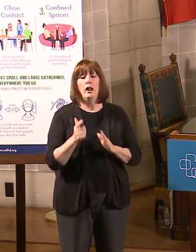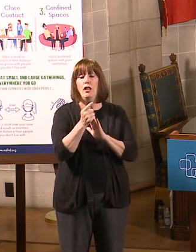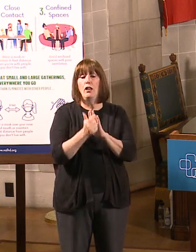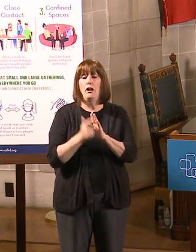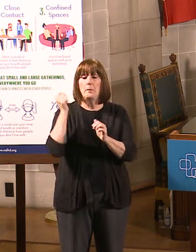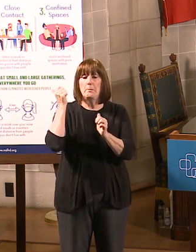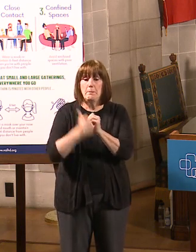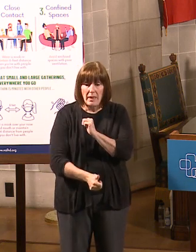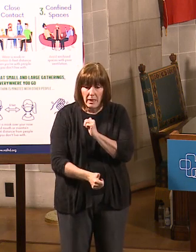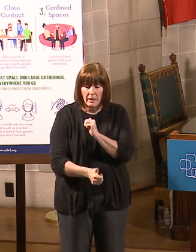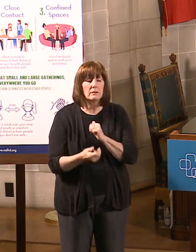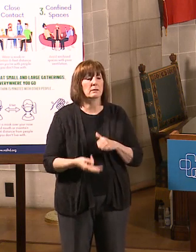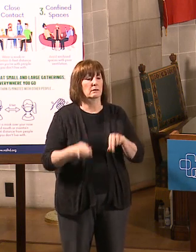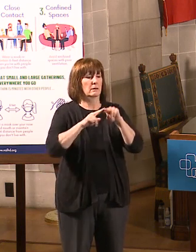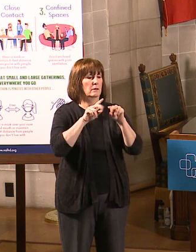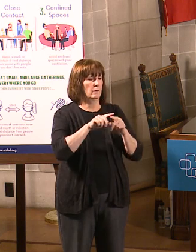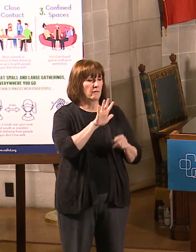53%.